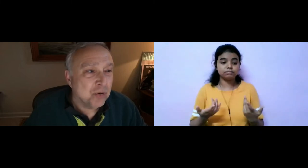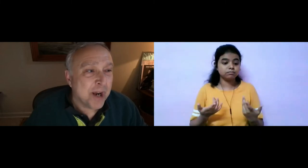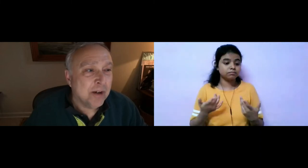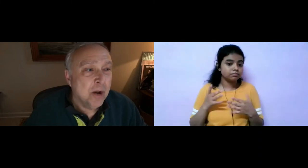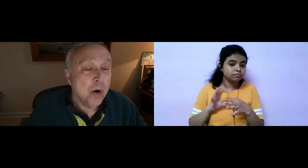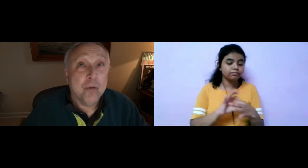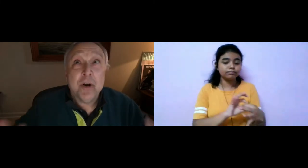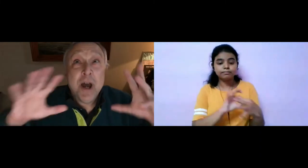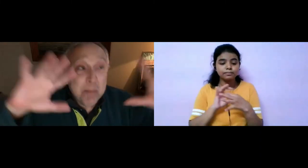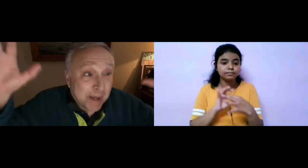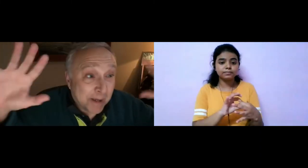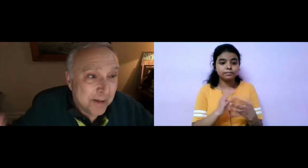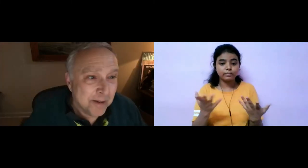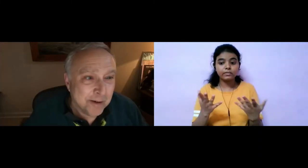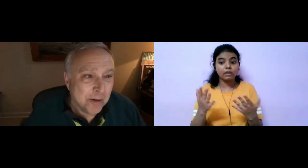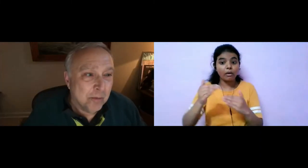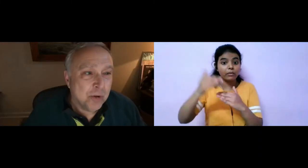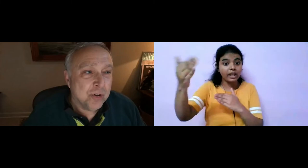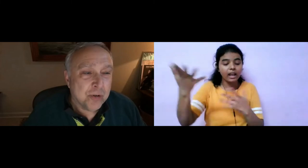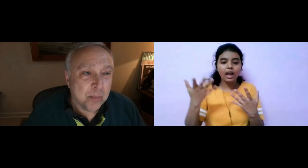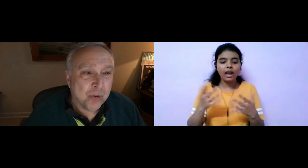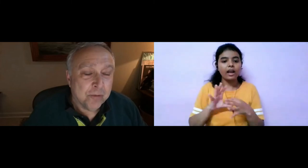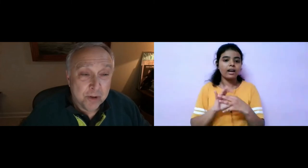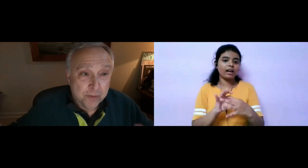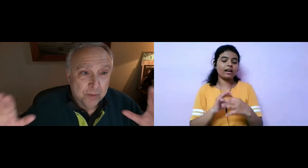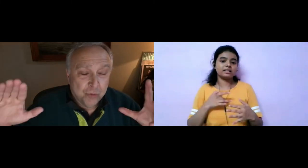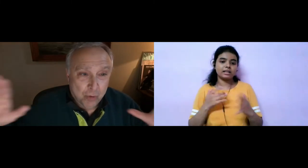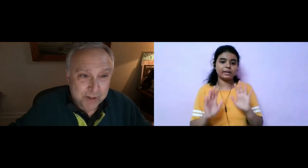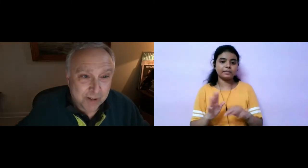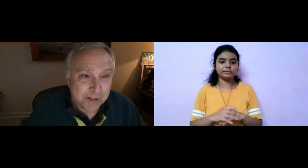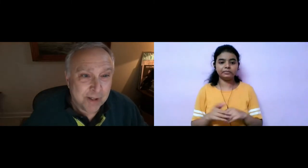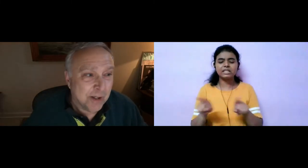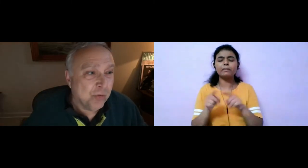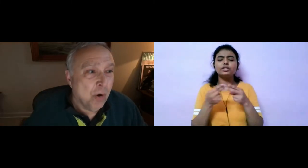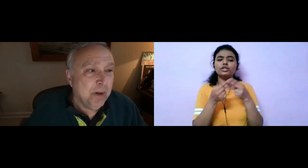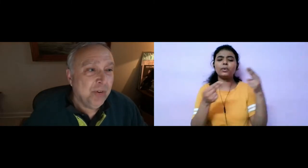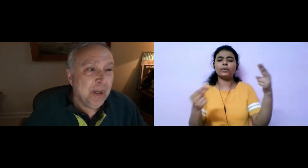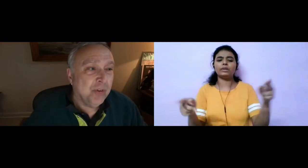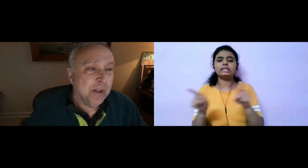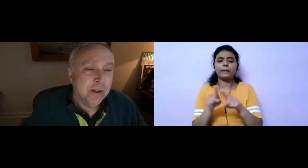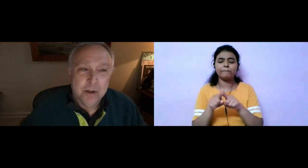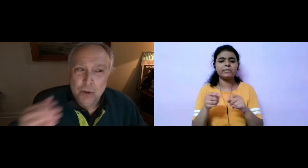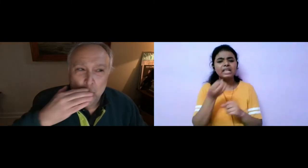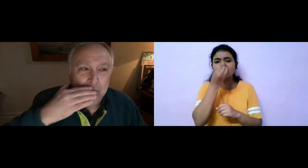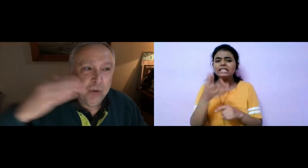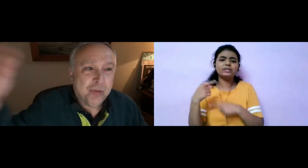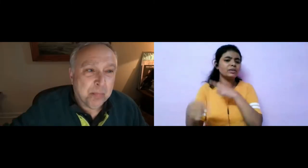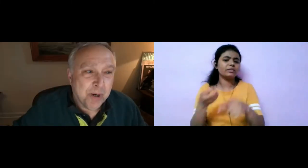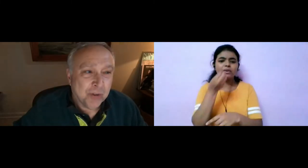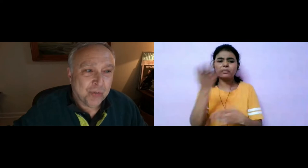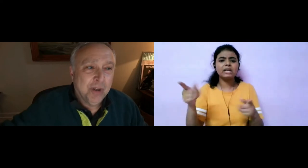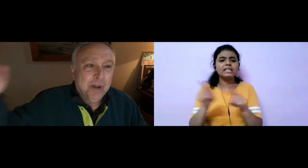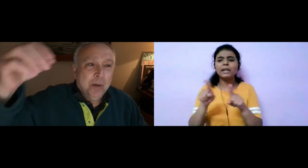to project overcoming, which in terms of storytelling is always easy. You kiss